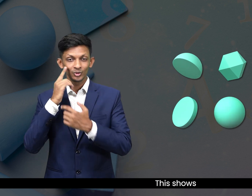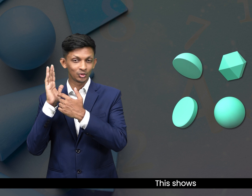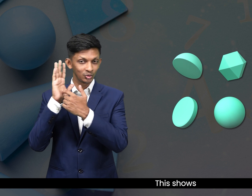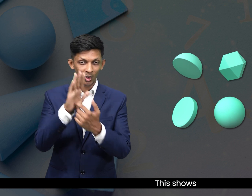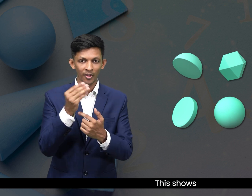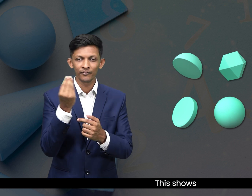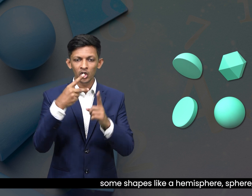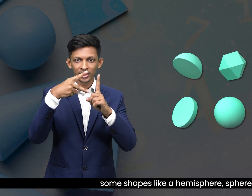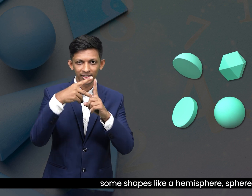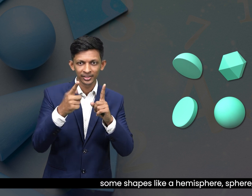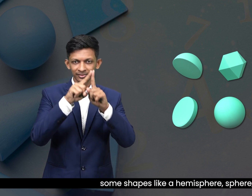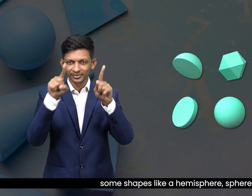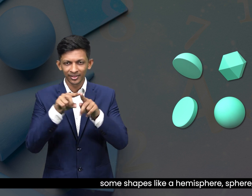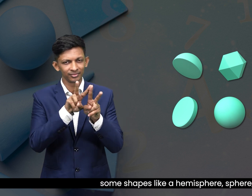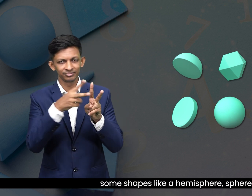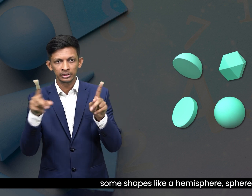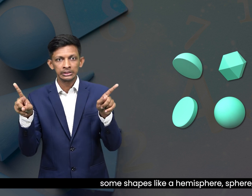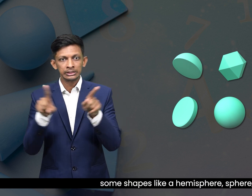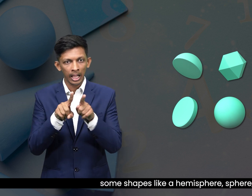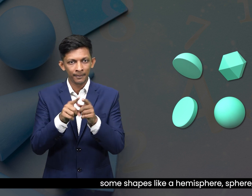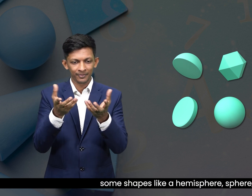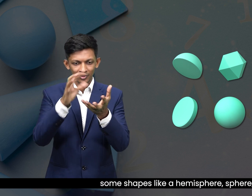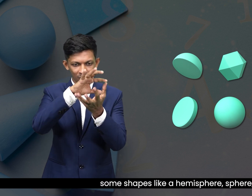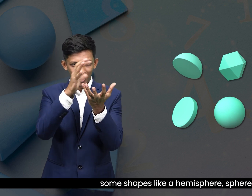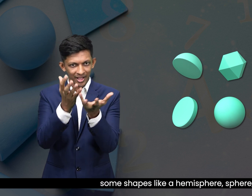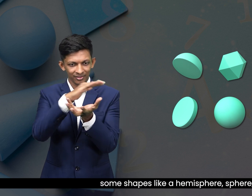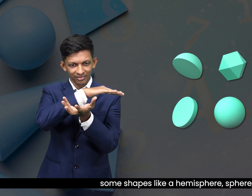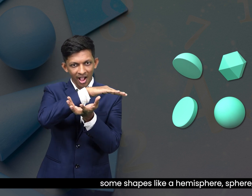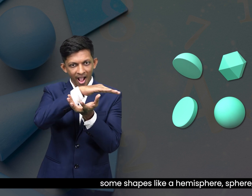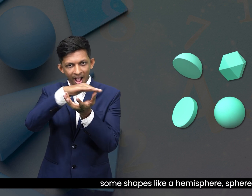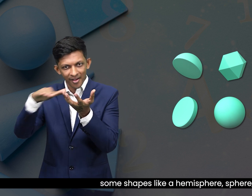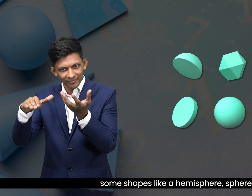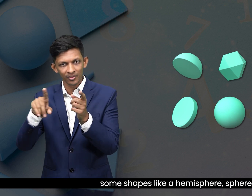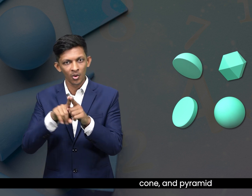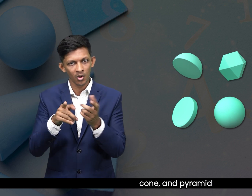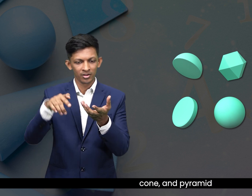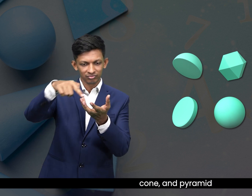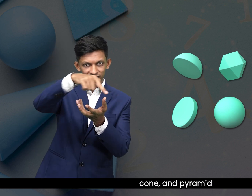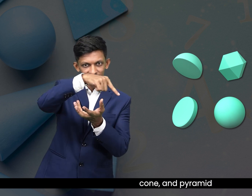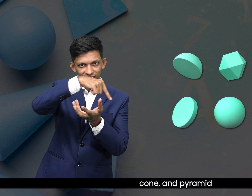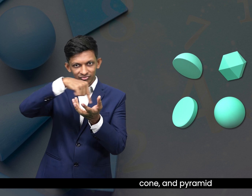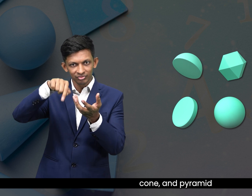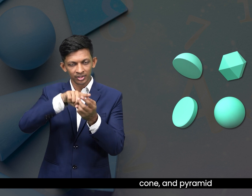This shows some shapes like hemisphere, sphere, cone and pyramid.